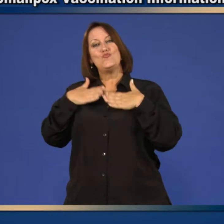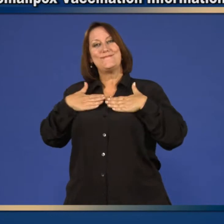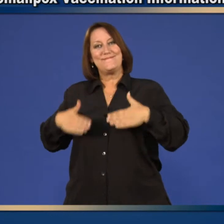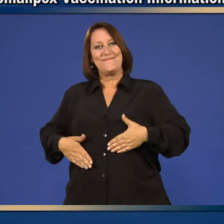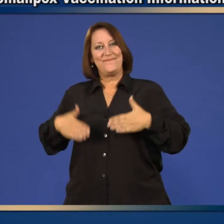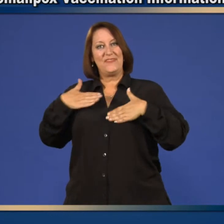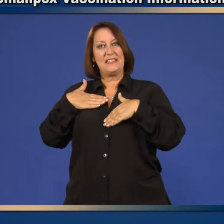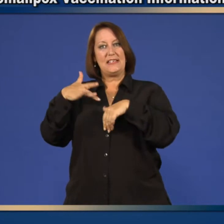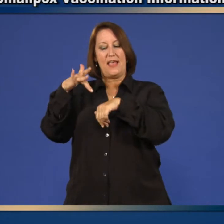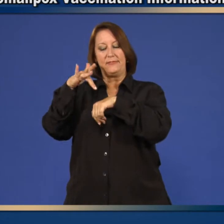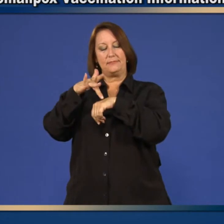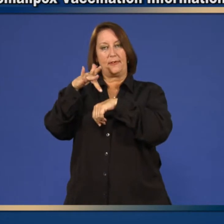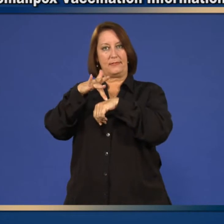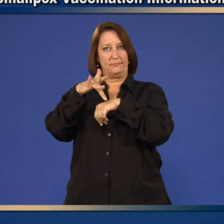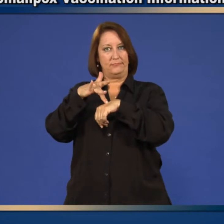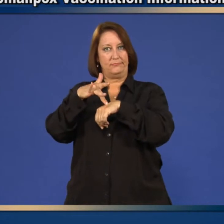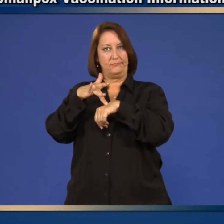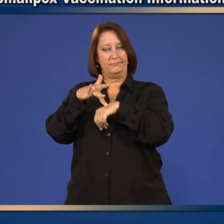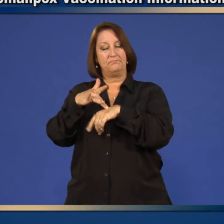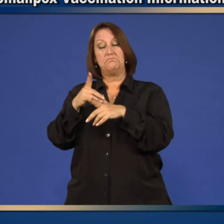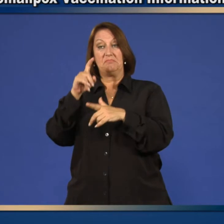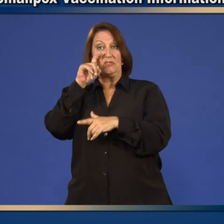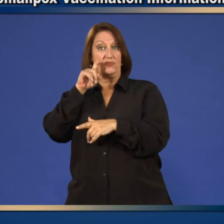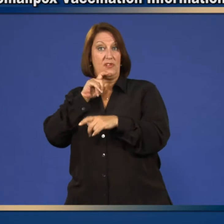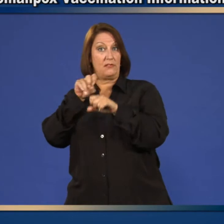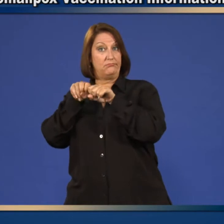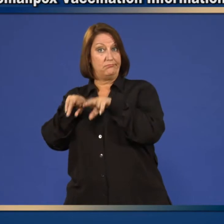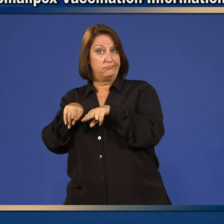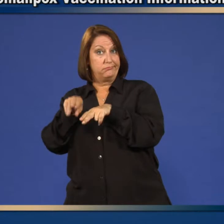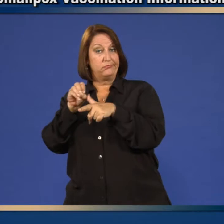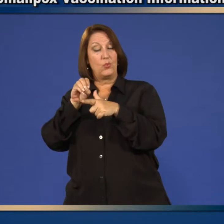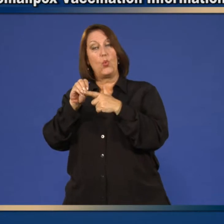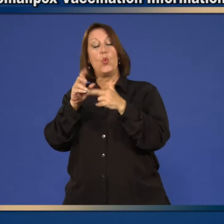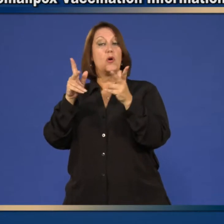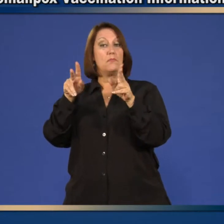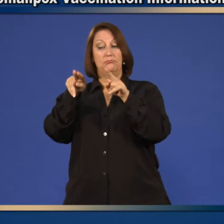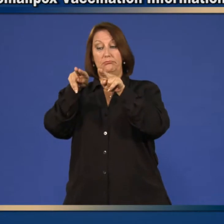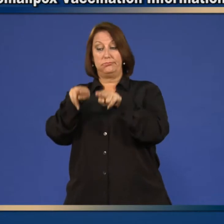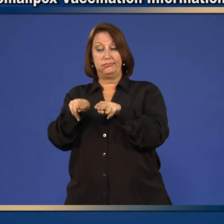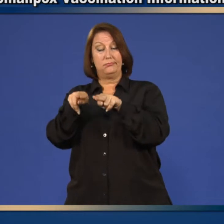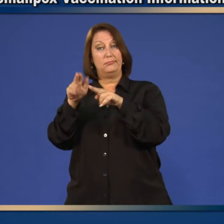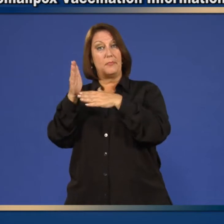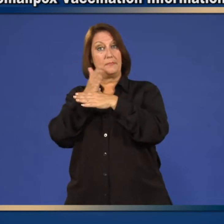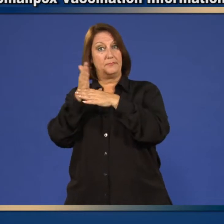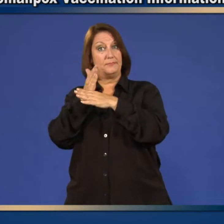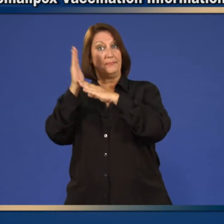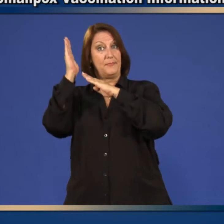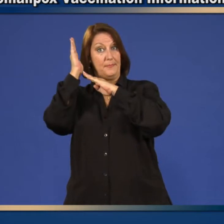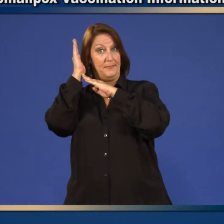with, such as a sex partner or someone you share a bed with.